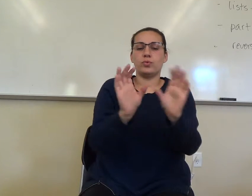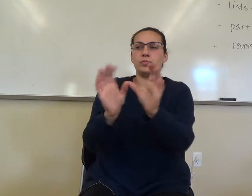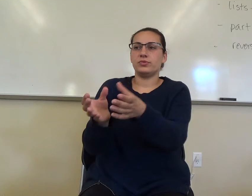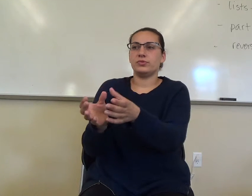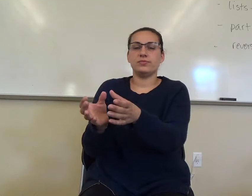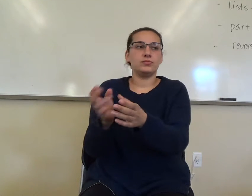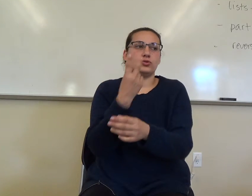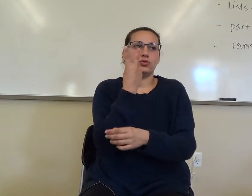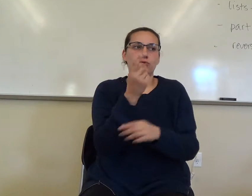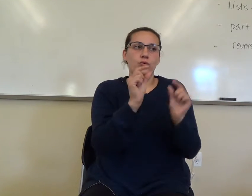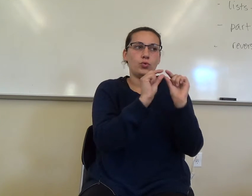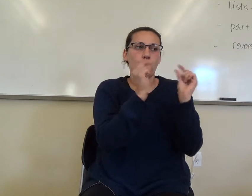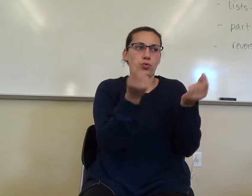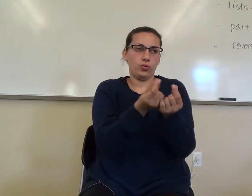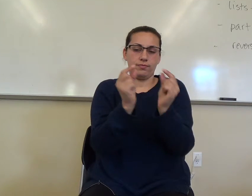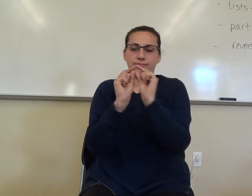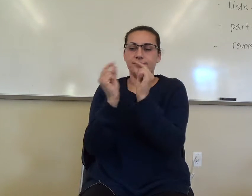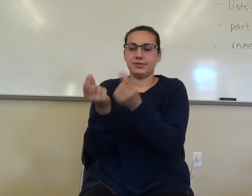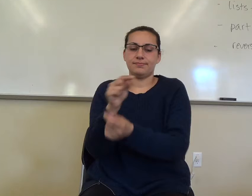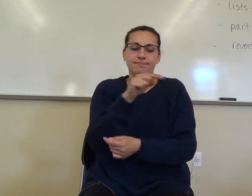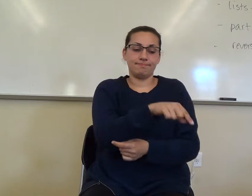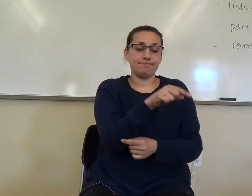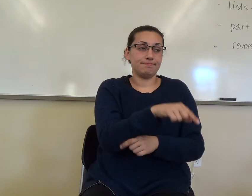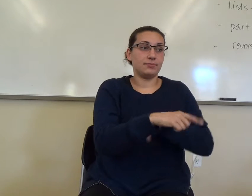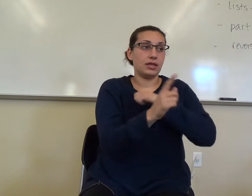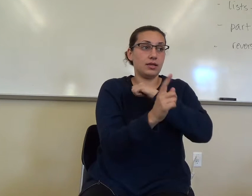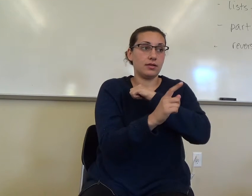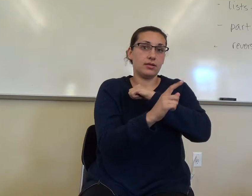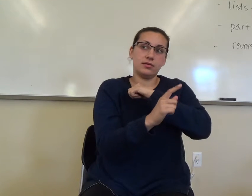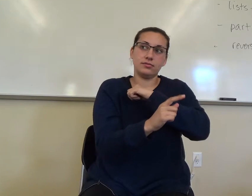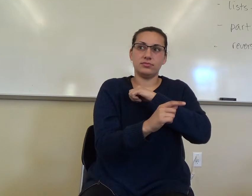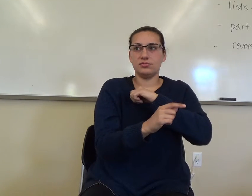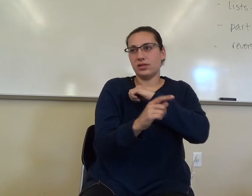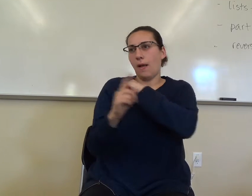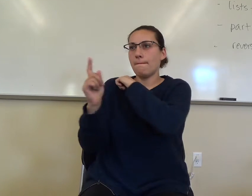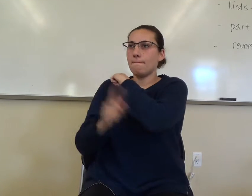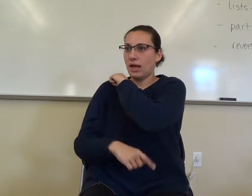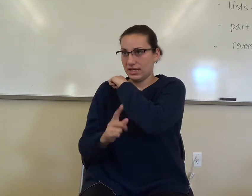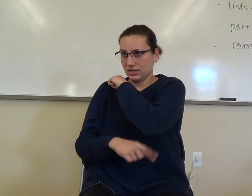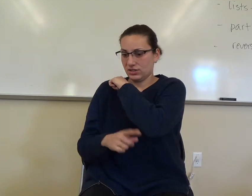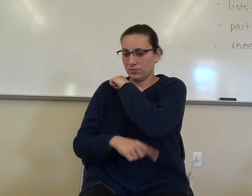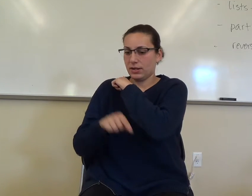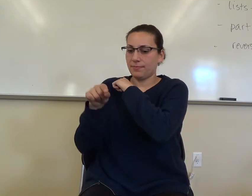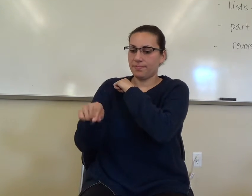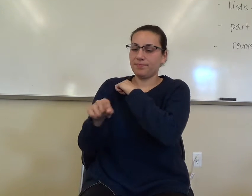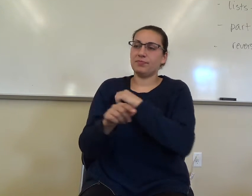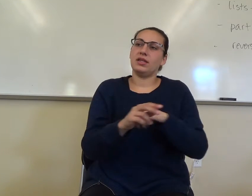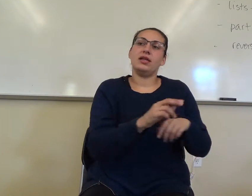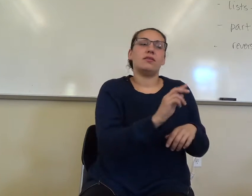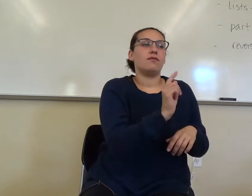it's doing here is it's taking these things, if you were doing here the